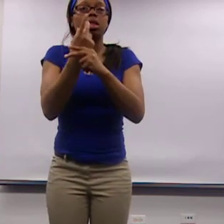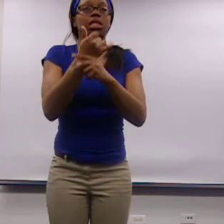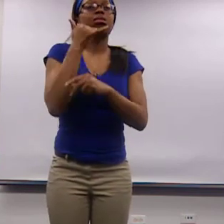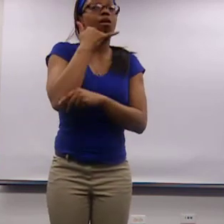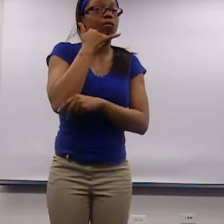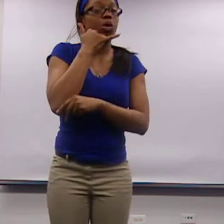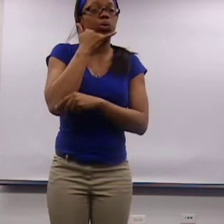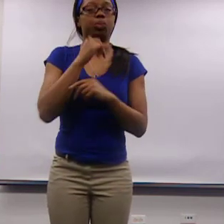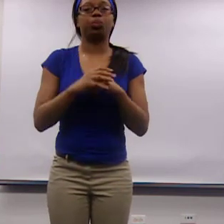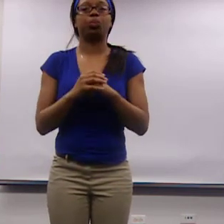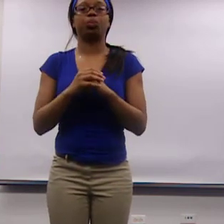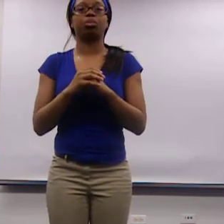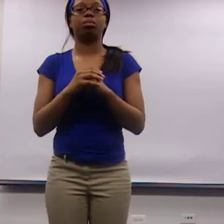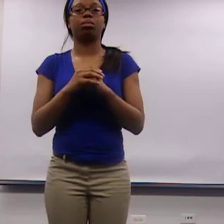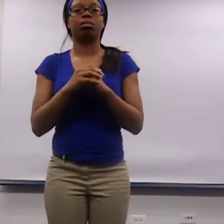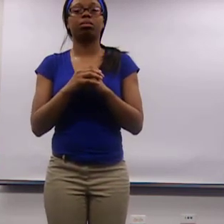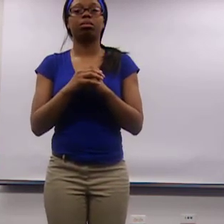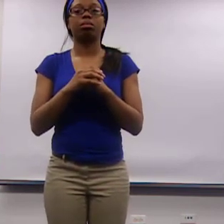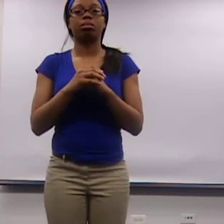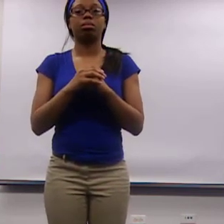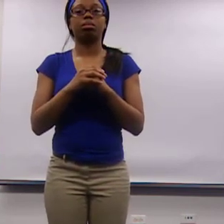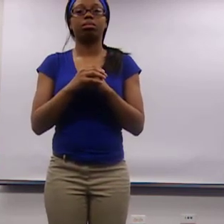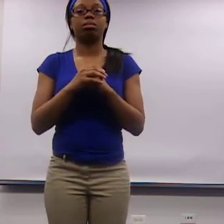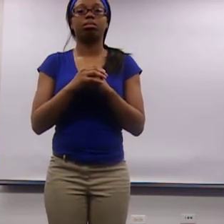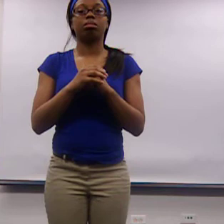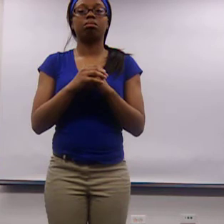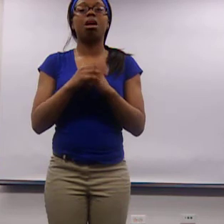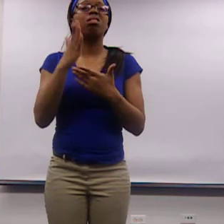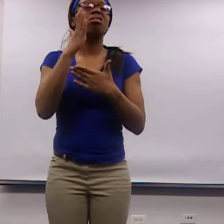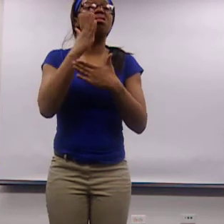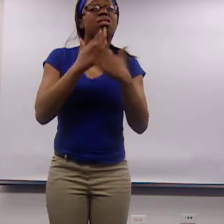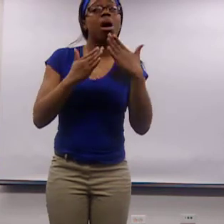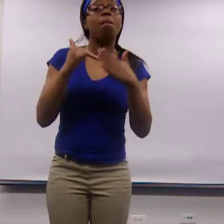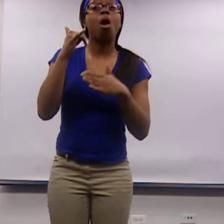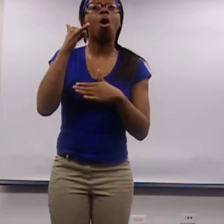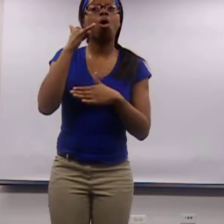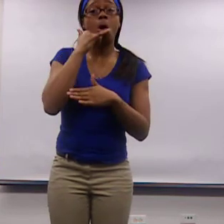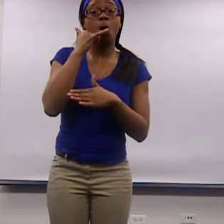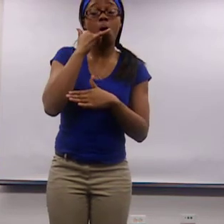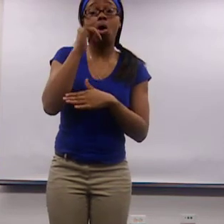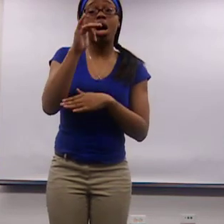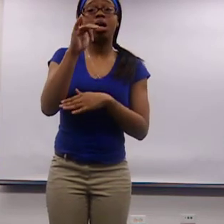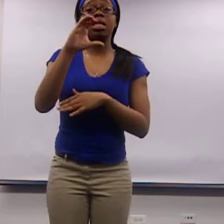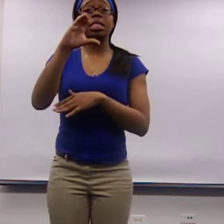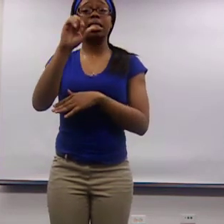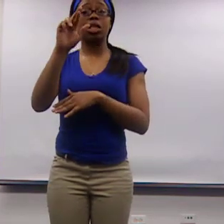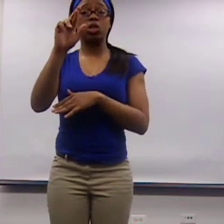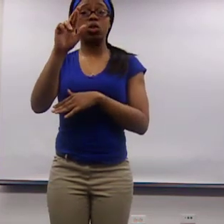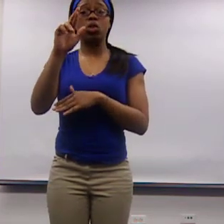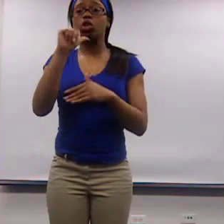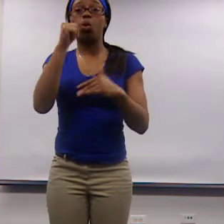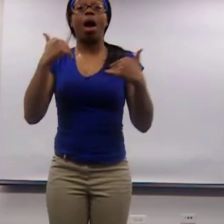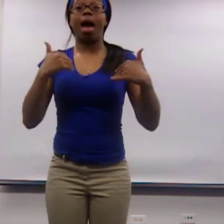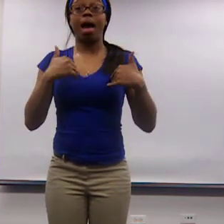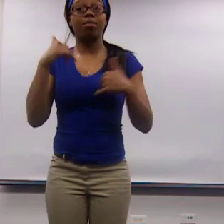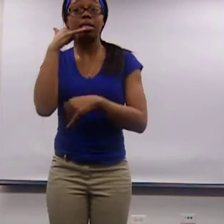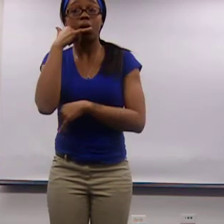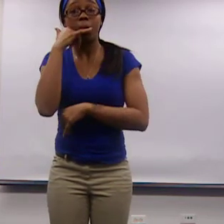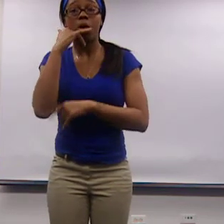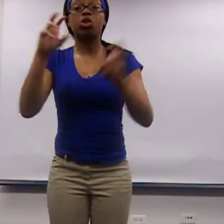Also, some call centers still don't have cell phone, what they call triangulation, which is how they